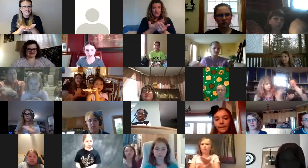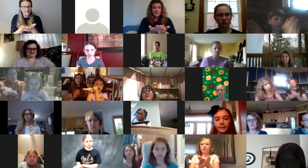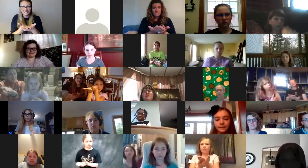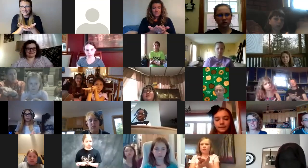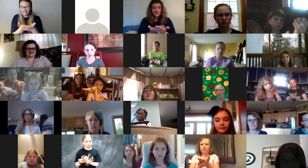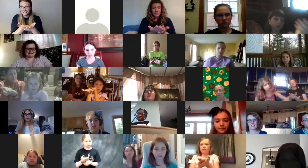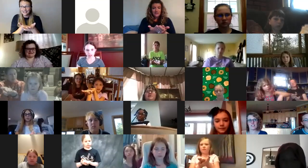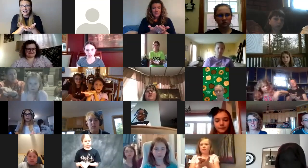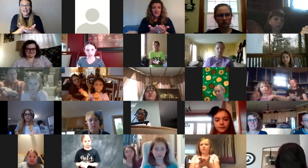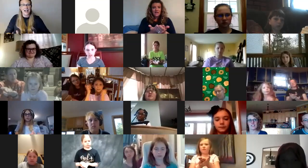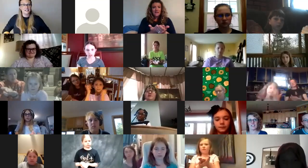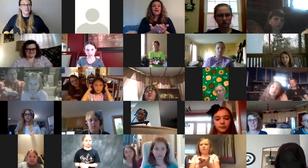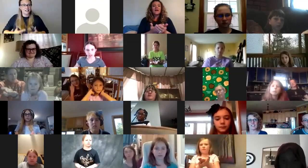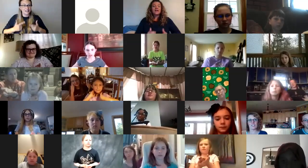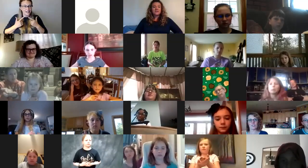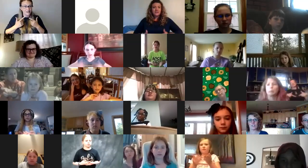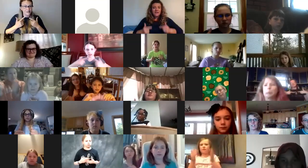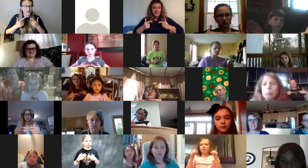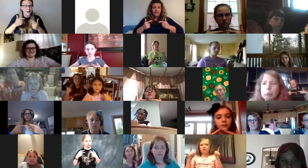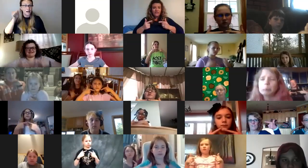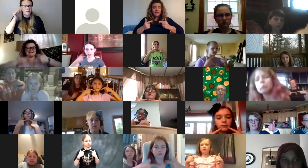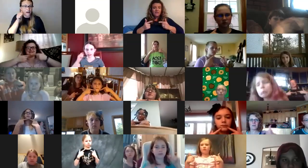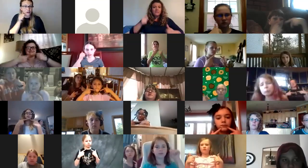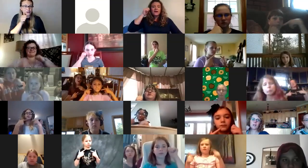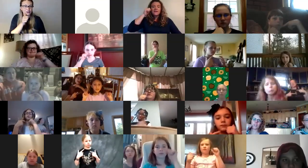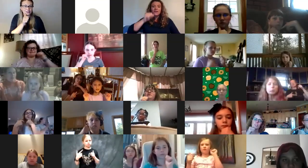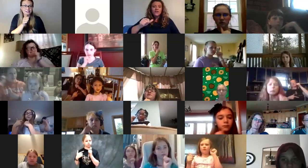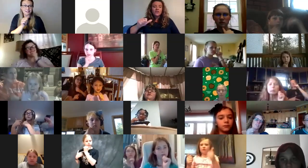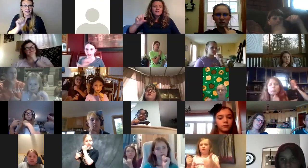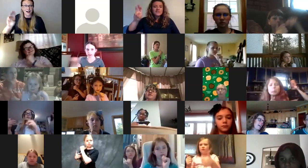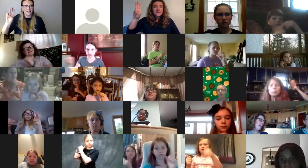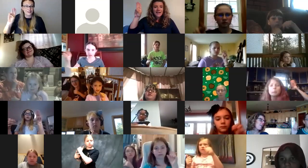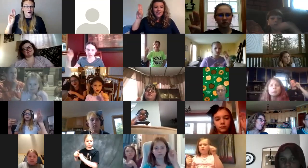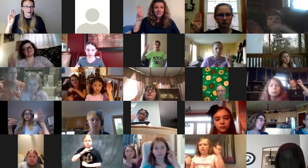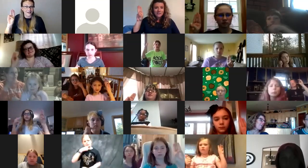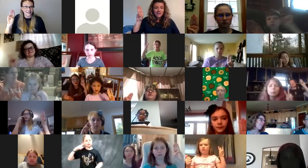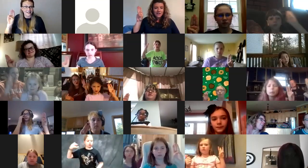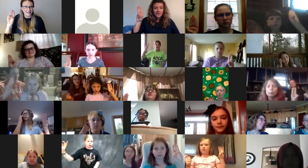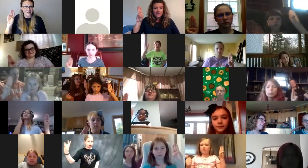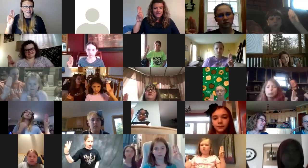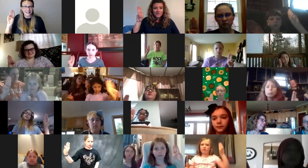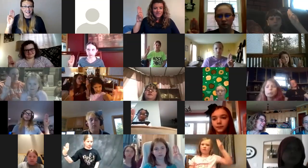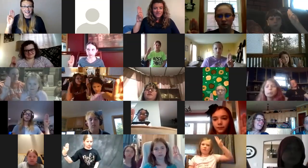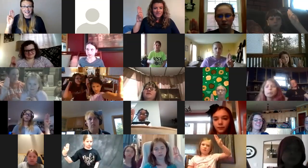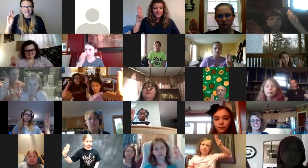times, and to live by the Girl Scout law.